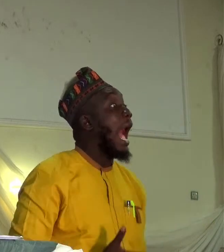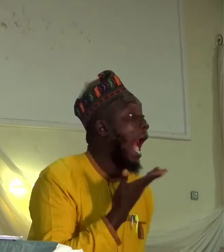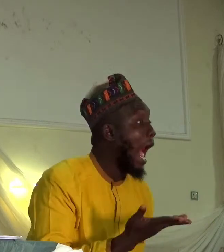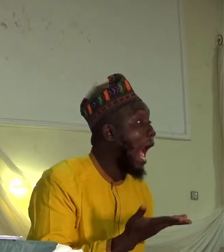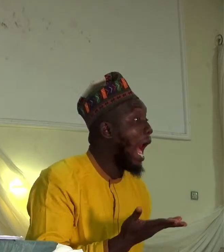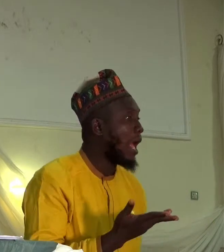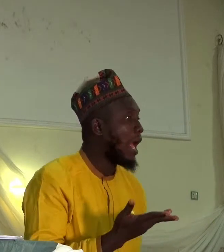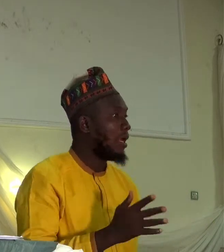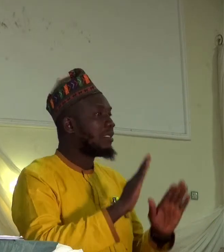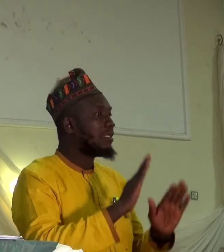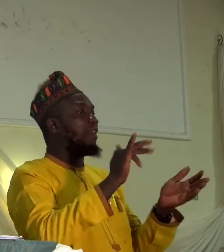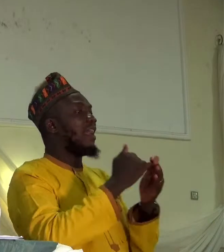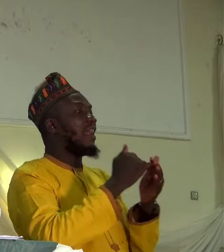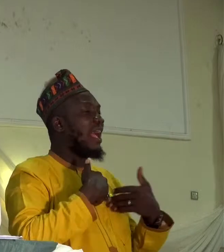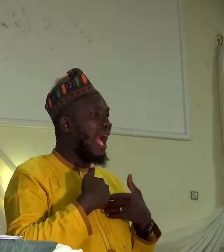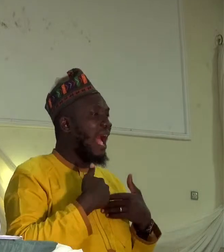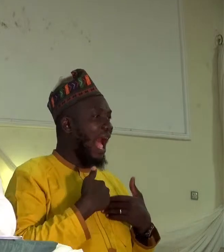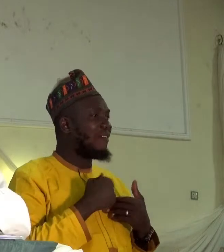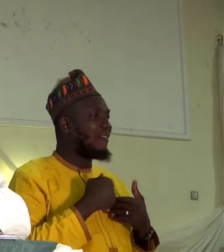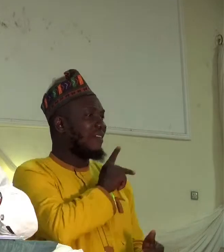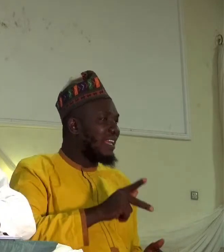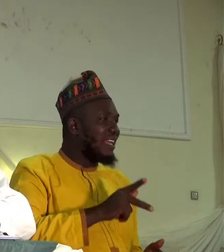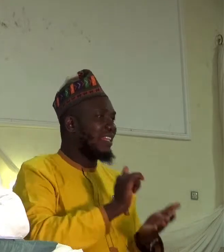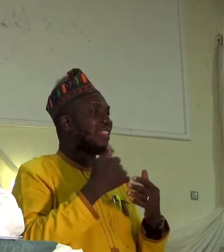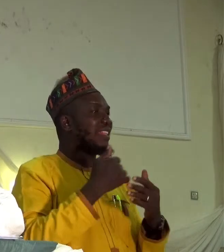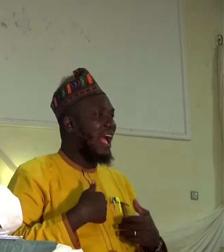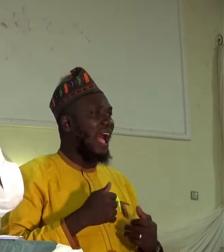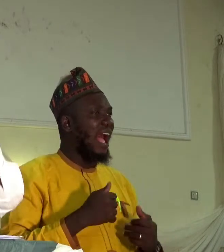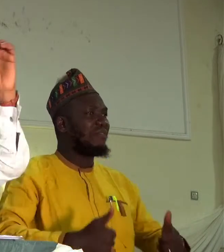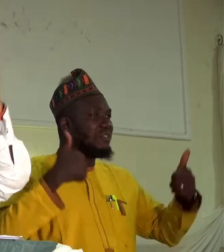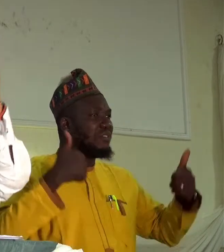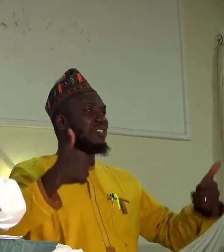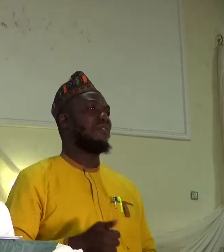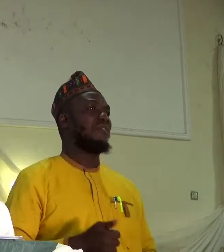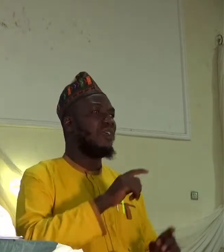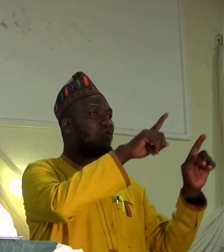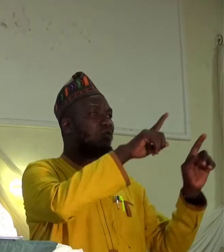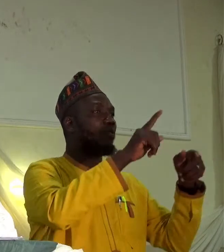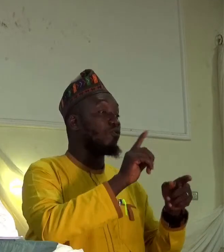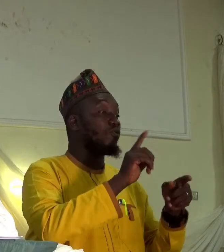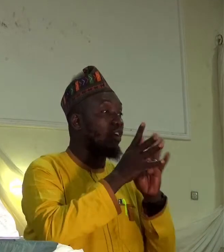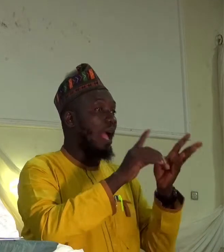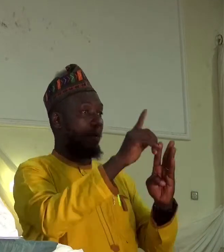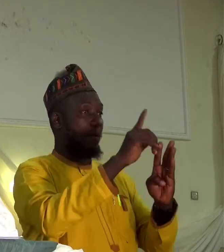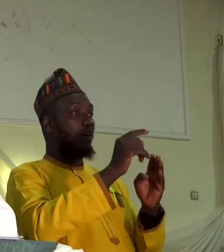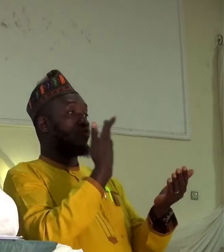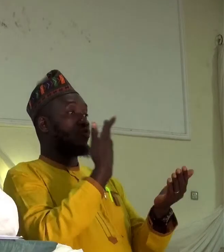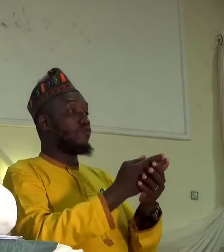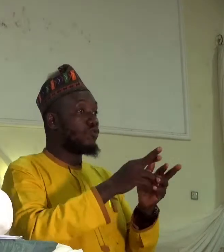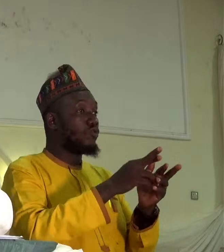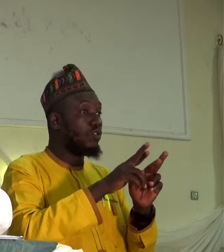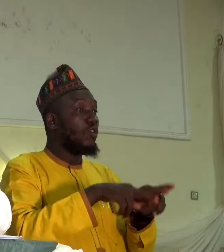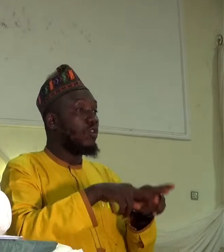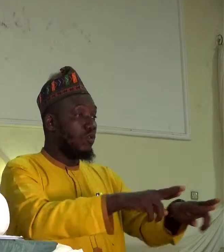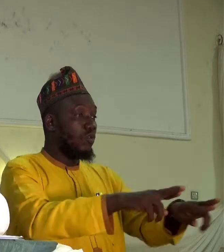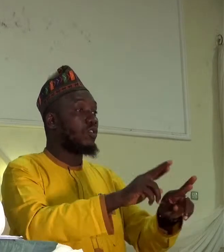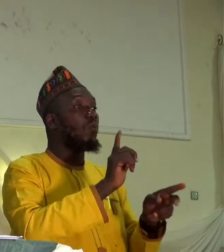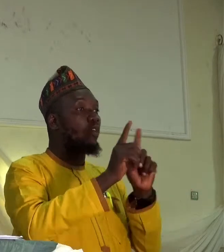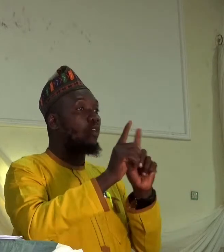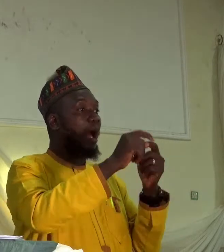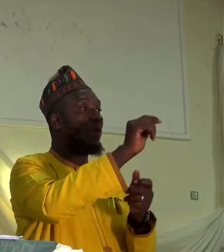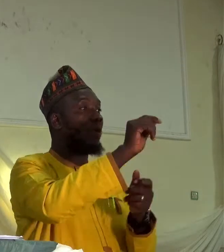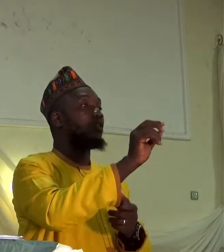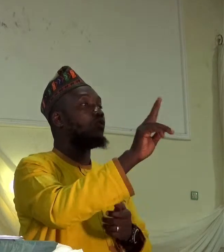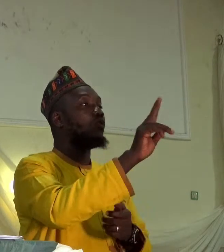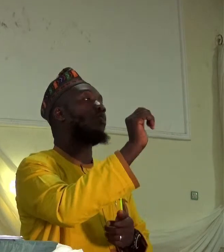joye. When you talk about roads, UAE number 1 loni. When you talk of absence of organized